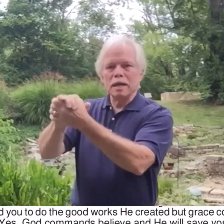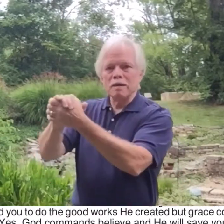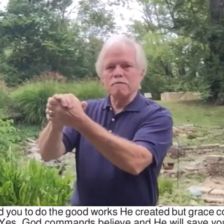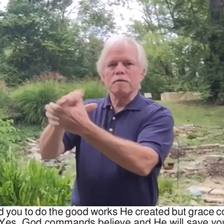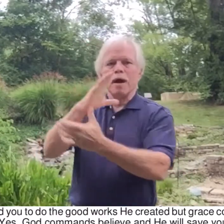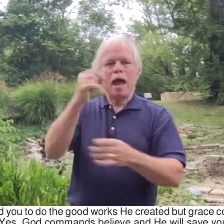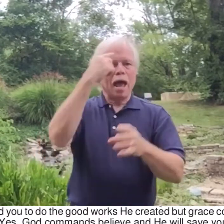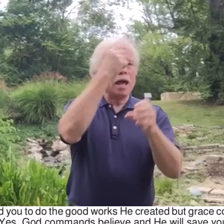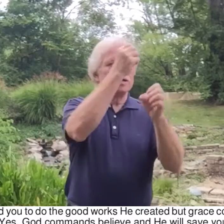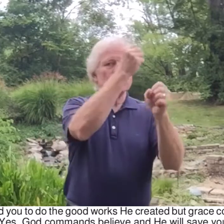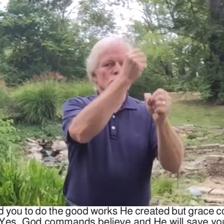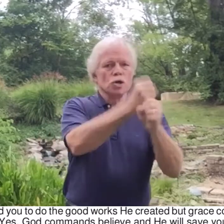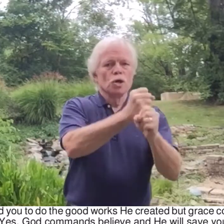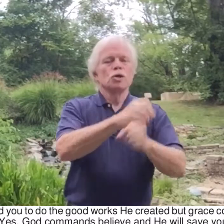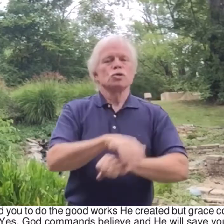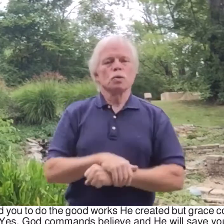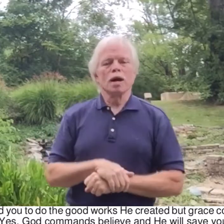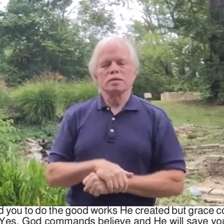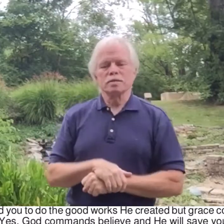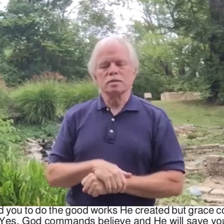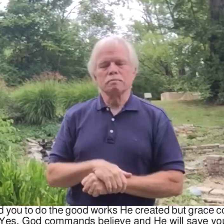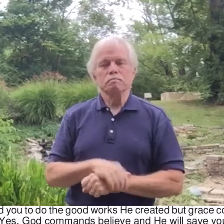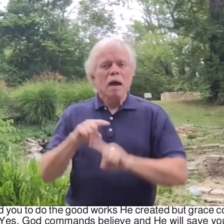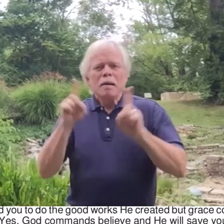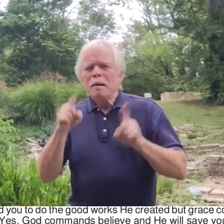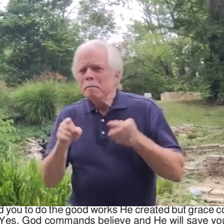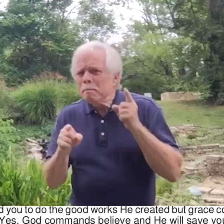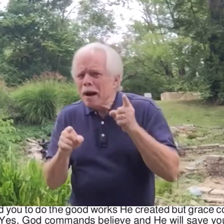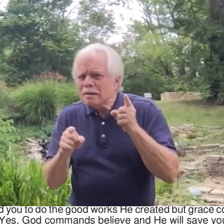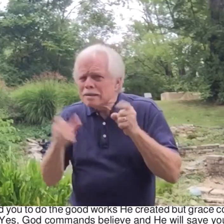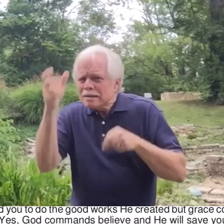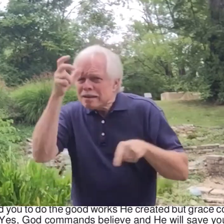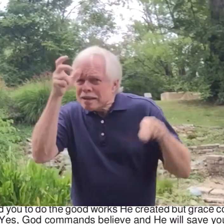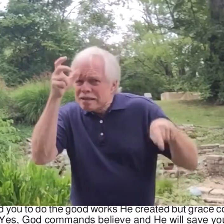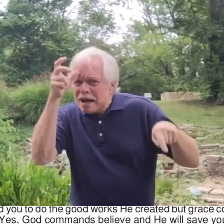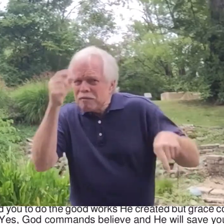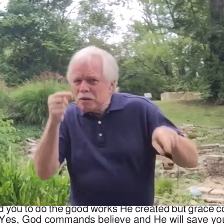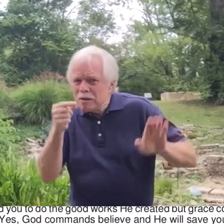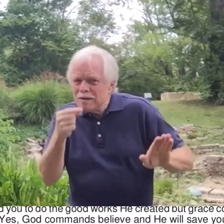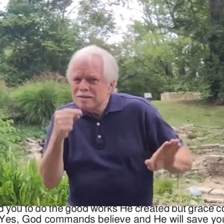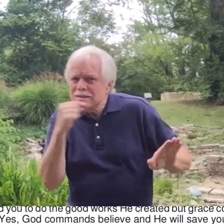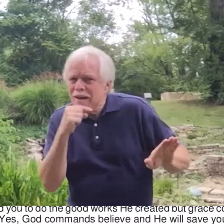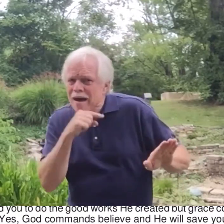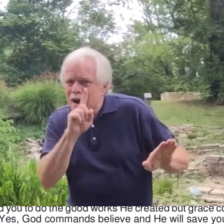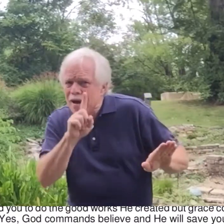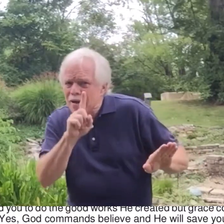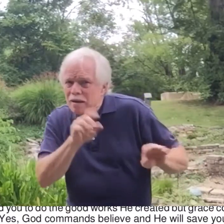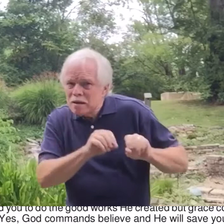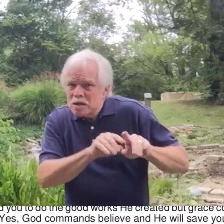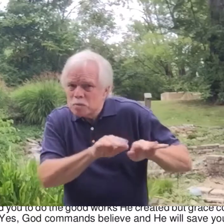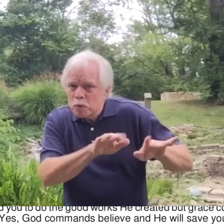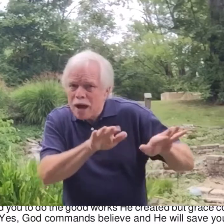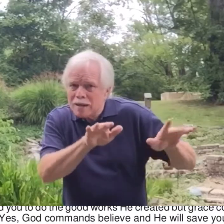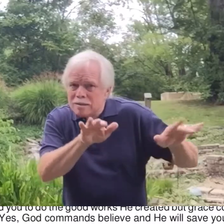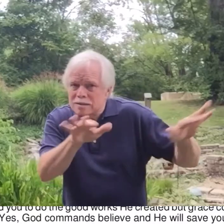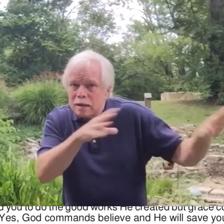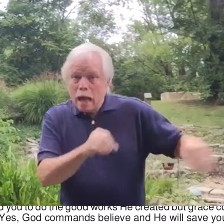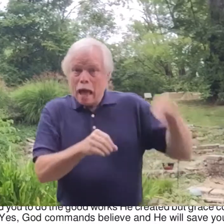belief and trust. But the devil's lie spreads, and